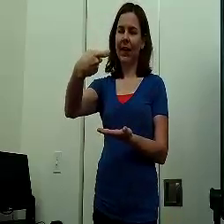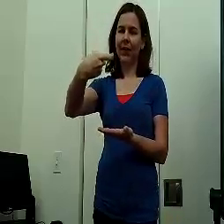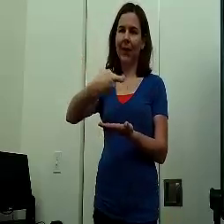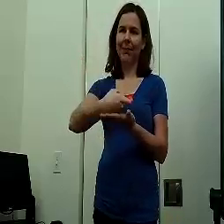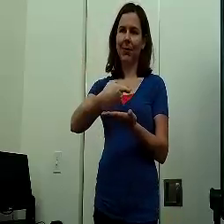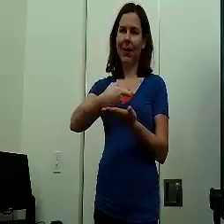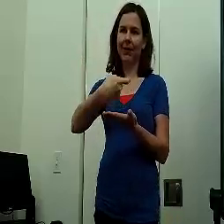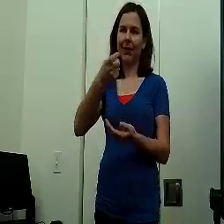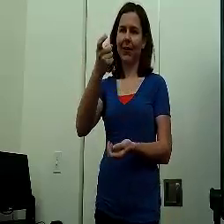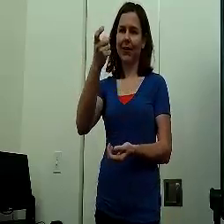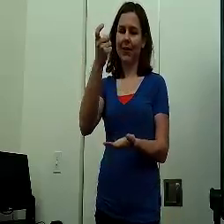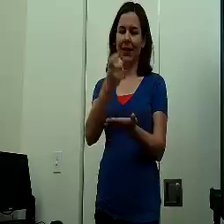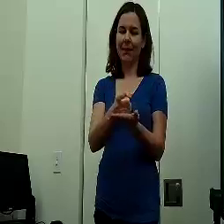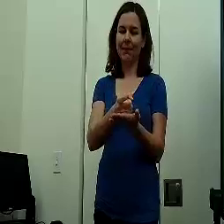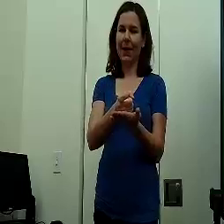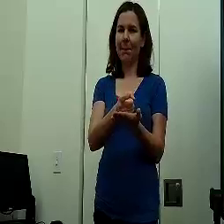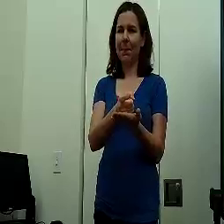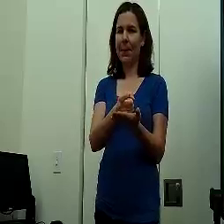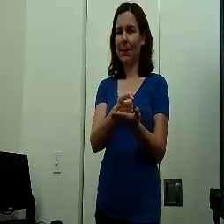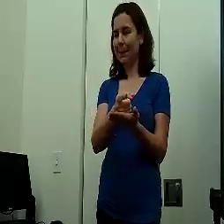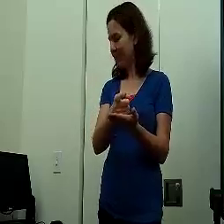finger wrapped around the teacup cup.